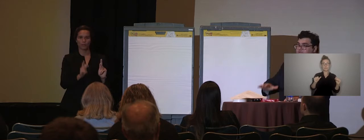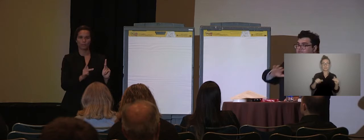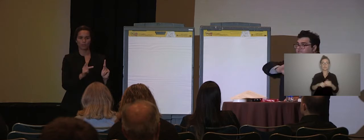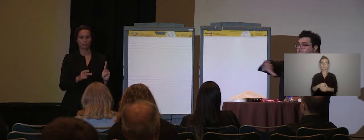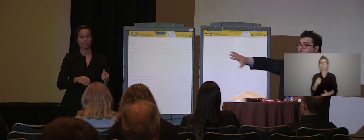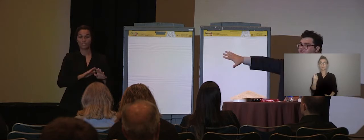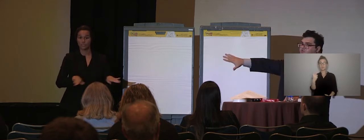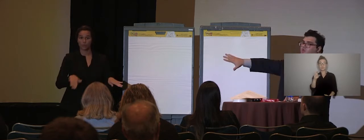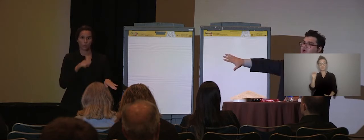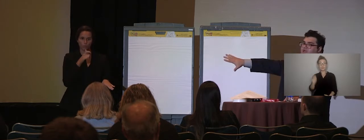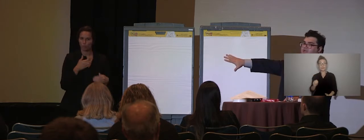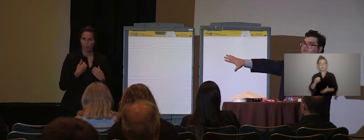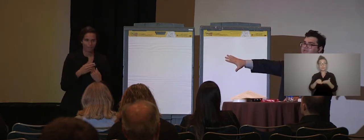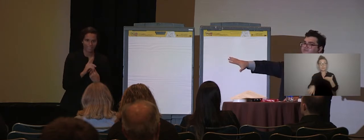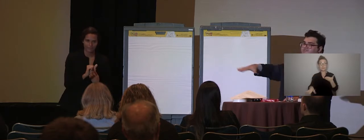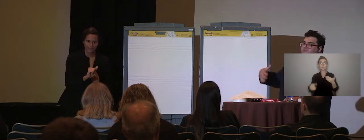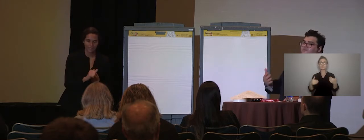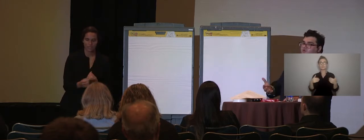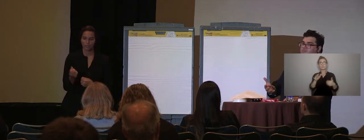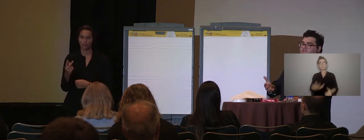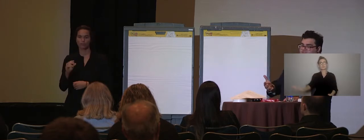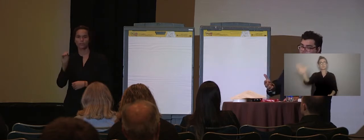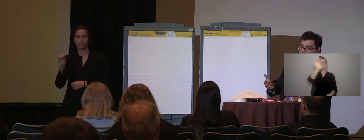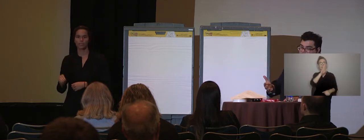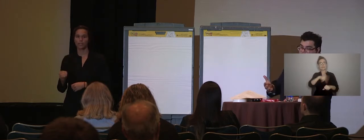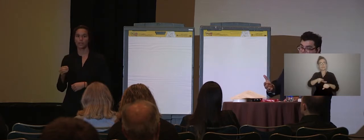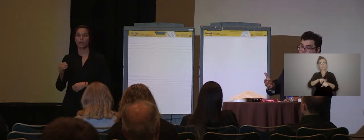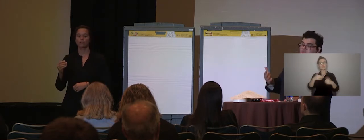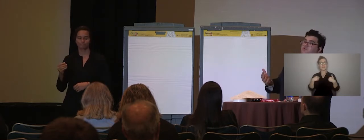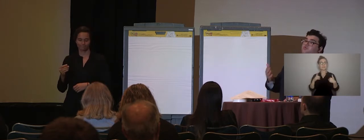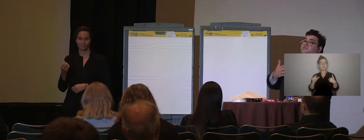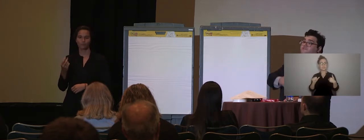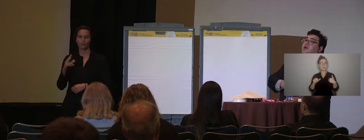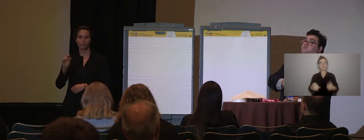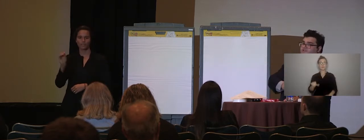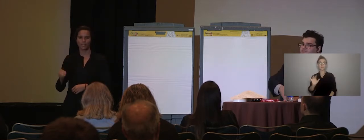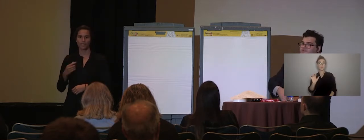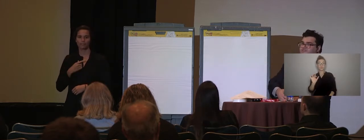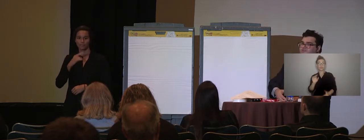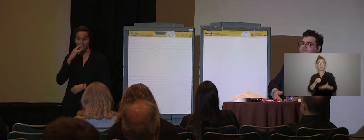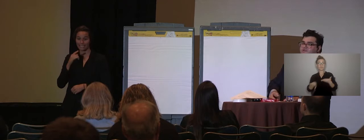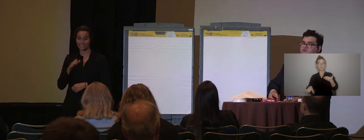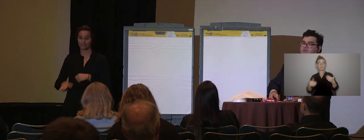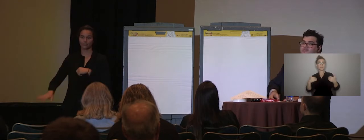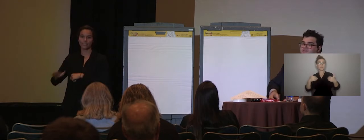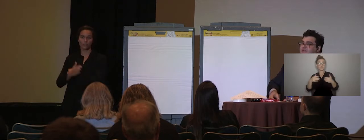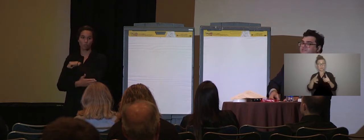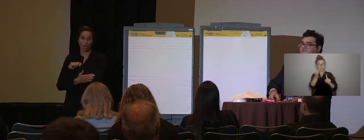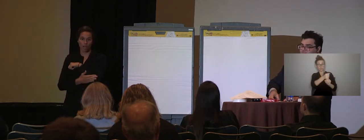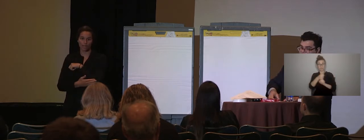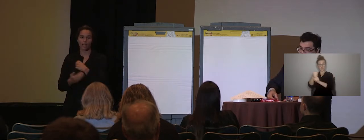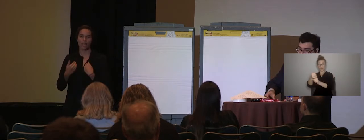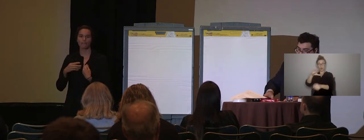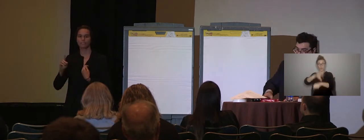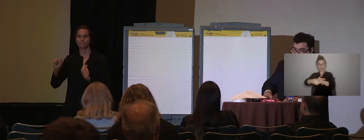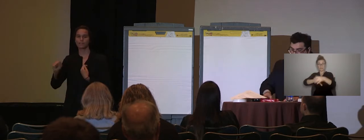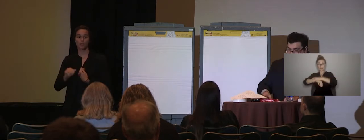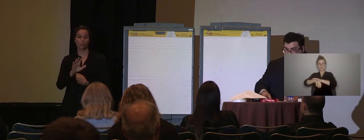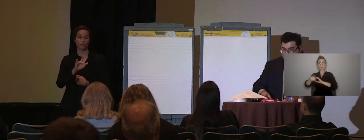of students nationwide have some form of disability. 25% of students that are arrested have a